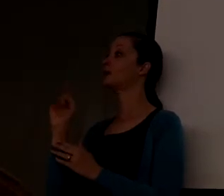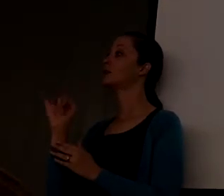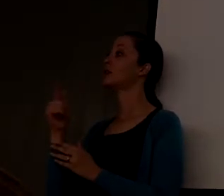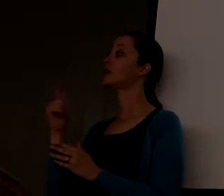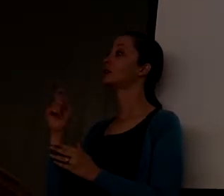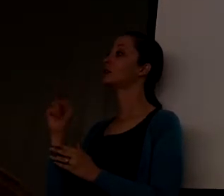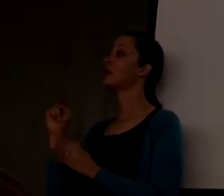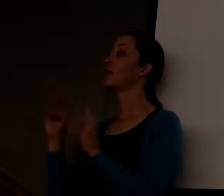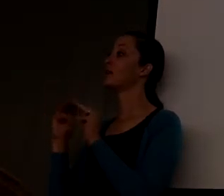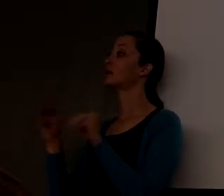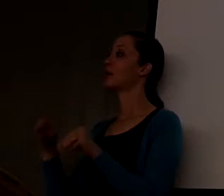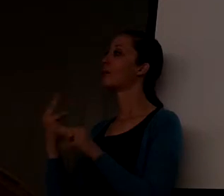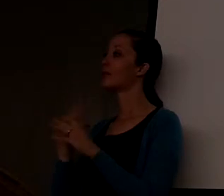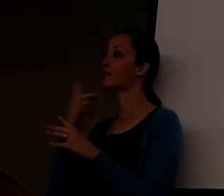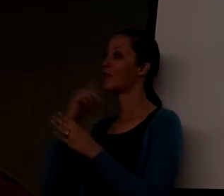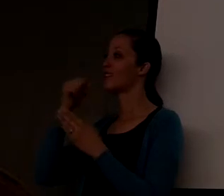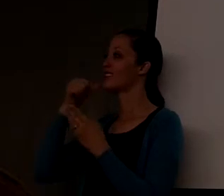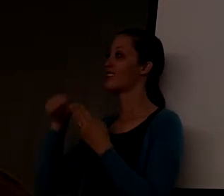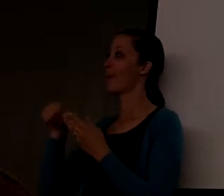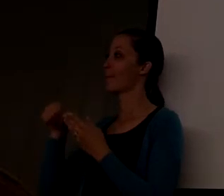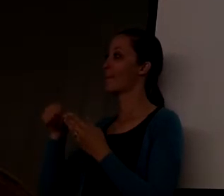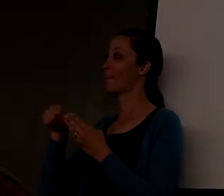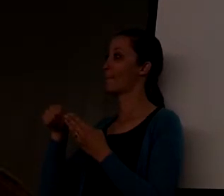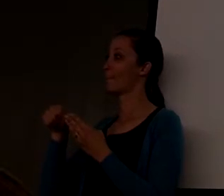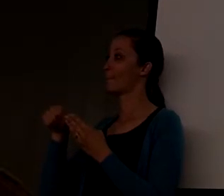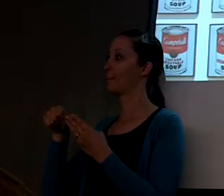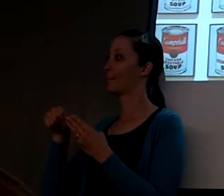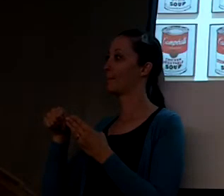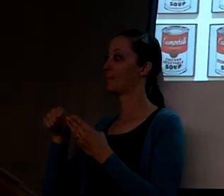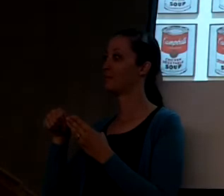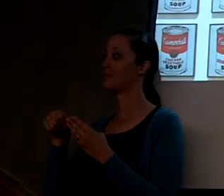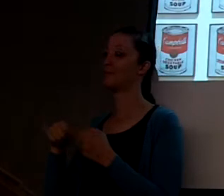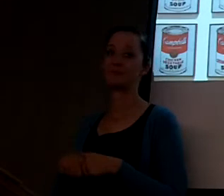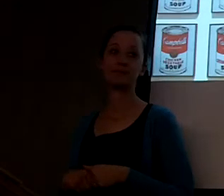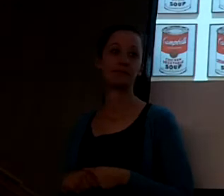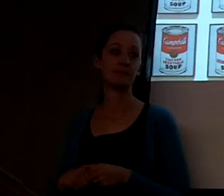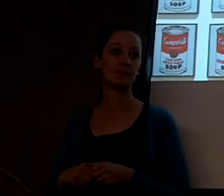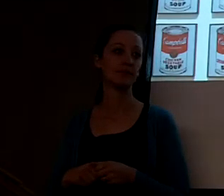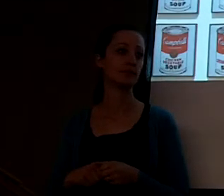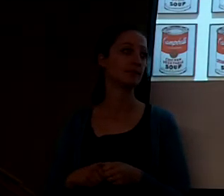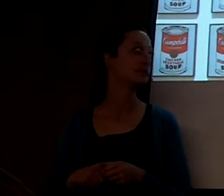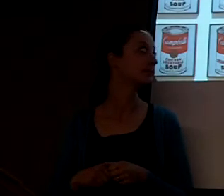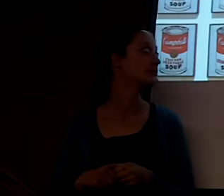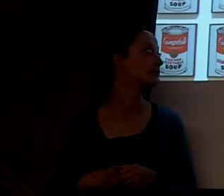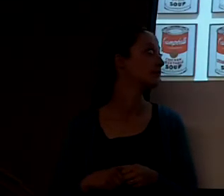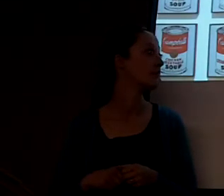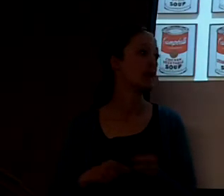as a postage stamp for the United States government. And she was a good friend with who?